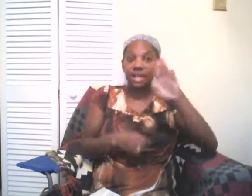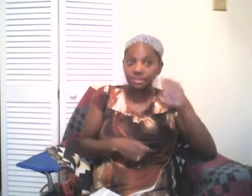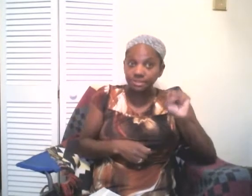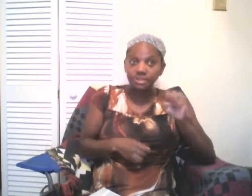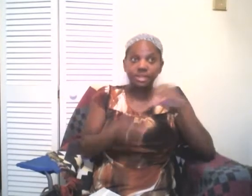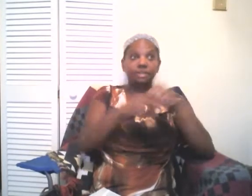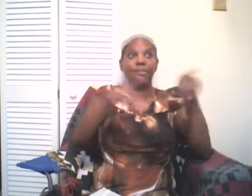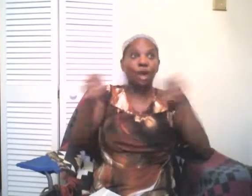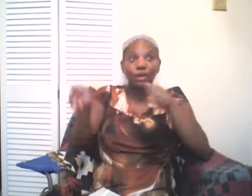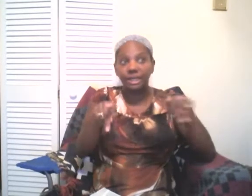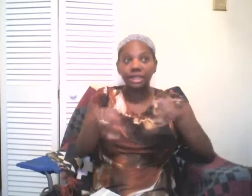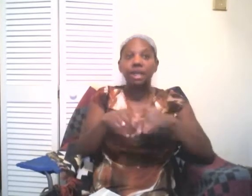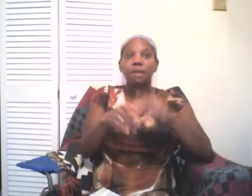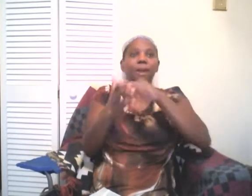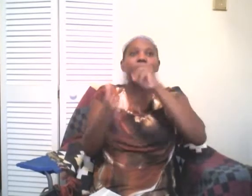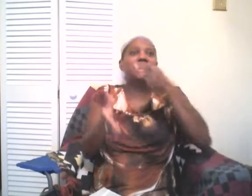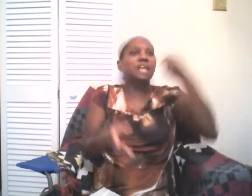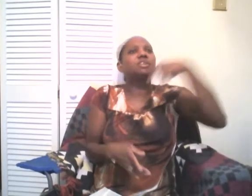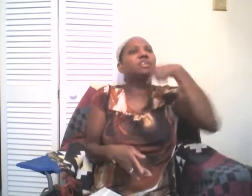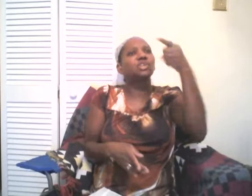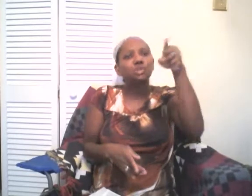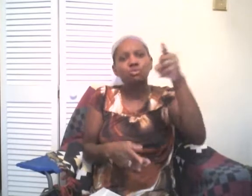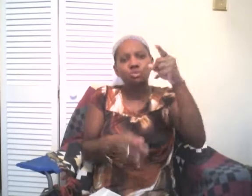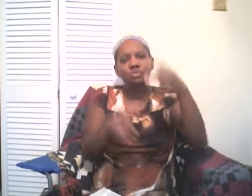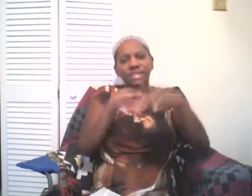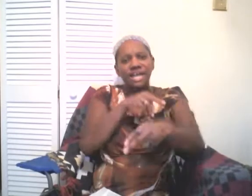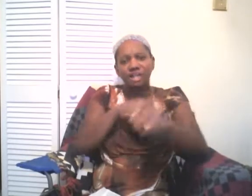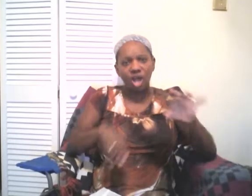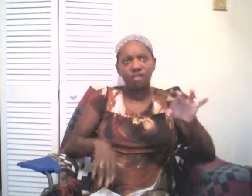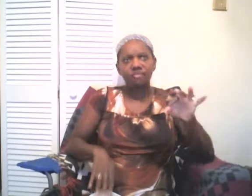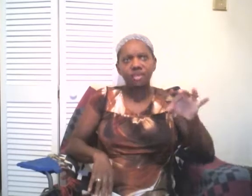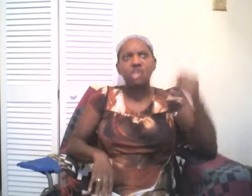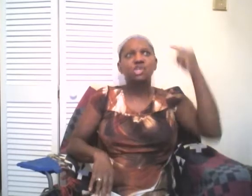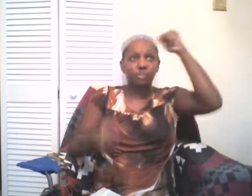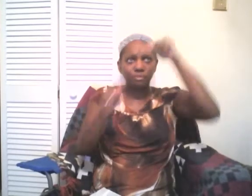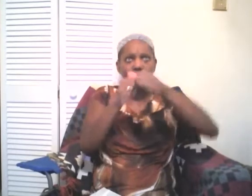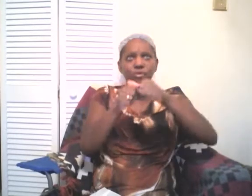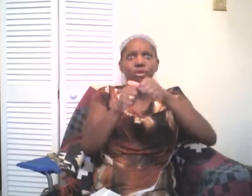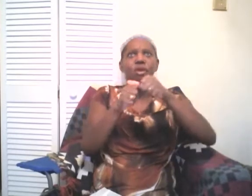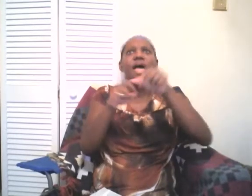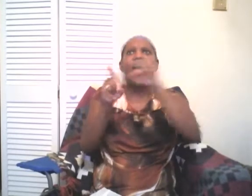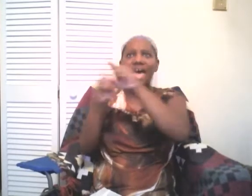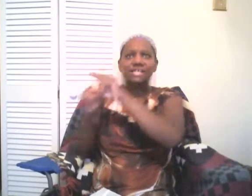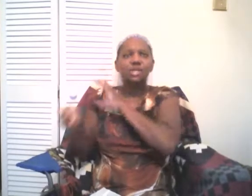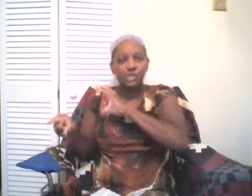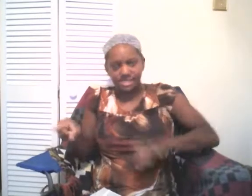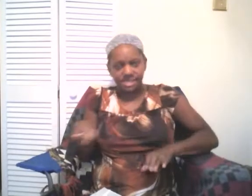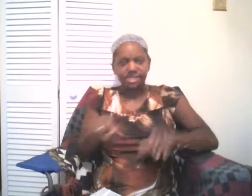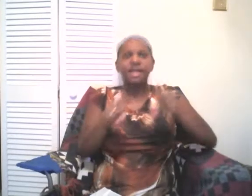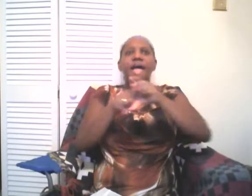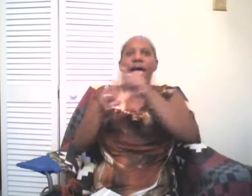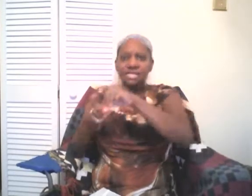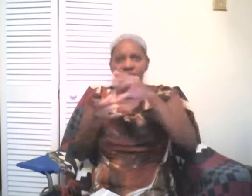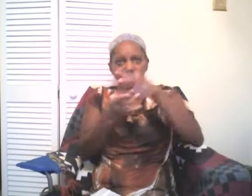clubs, in the party, but I'm not telling you to cut it off. Just remember, as a Christian, as a